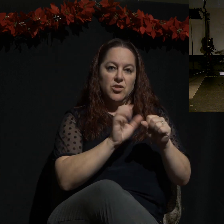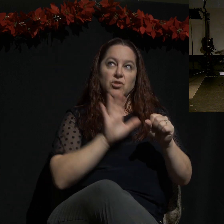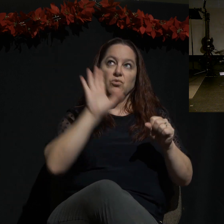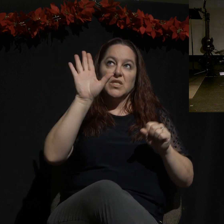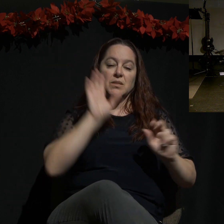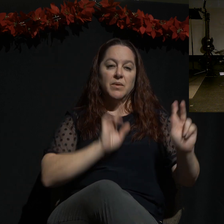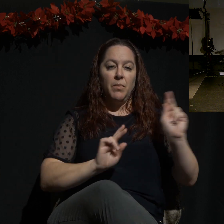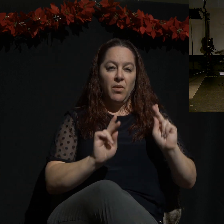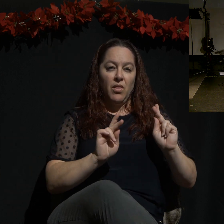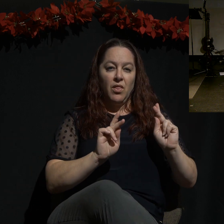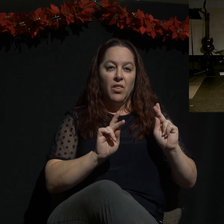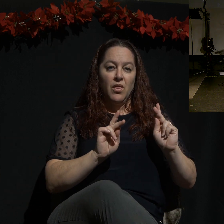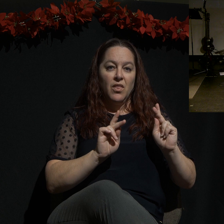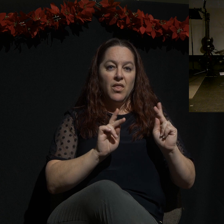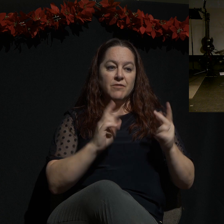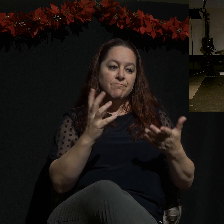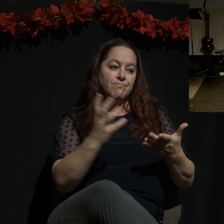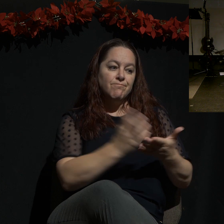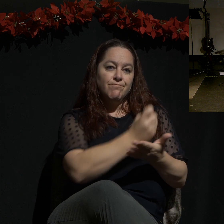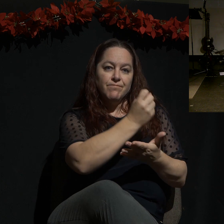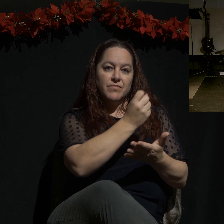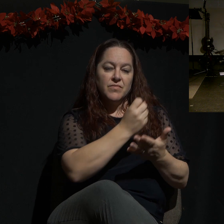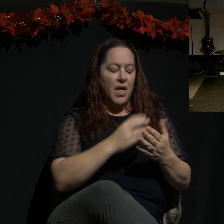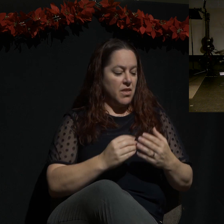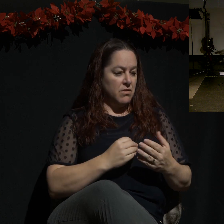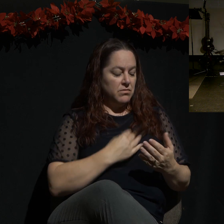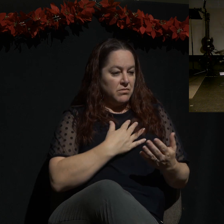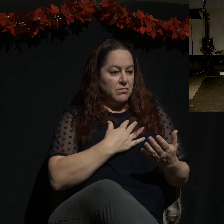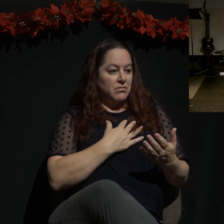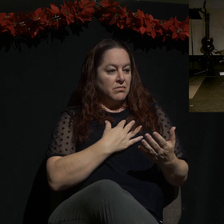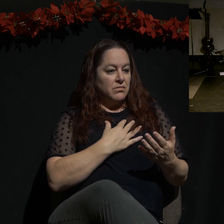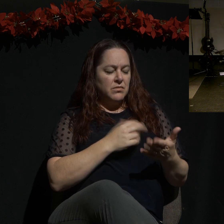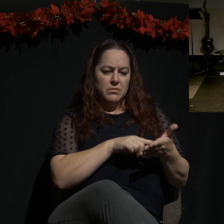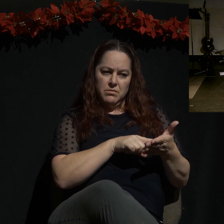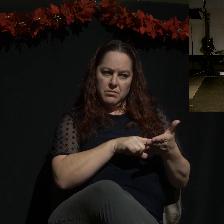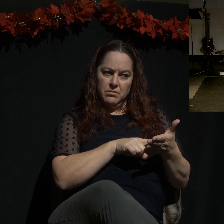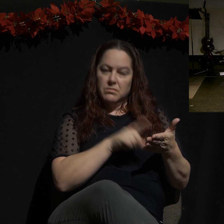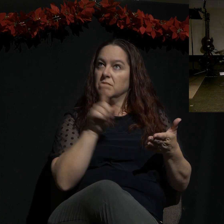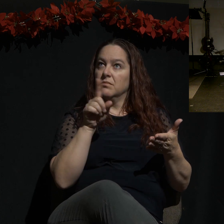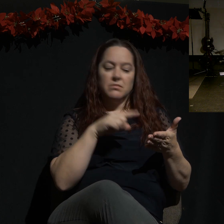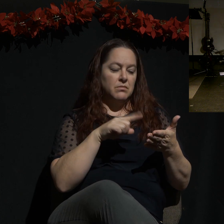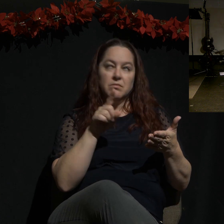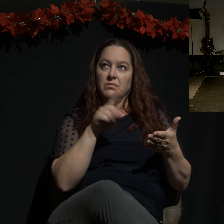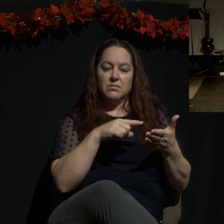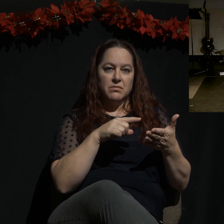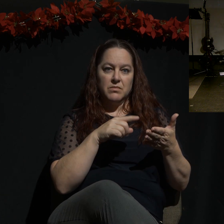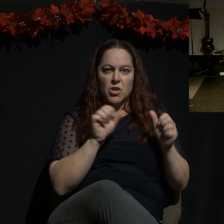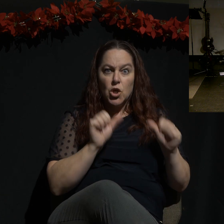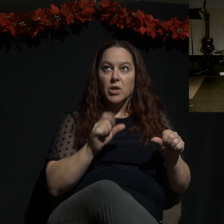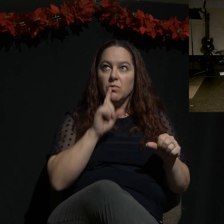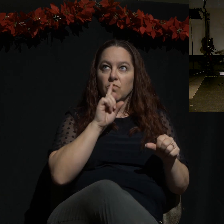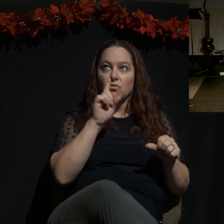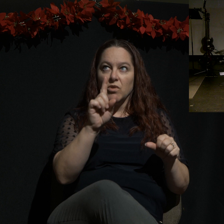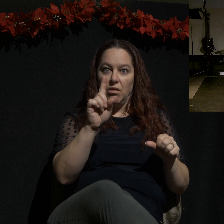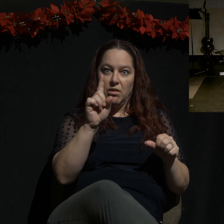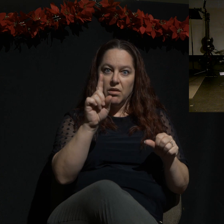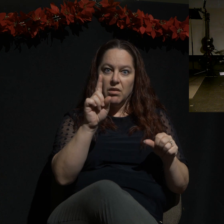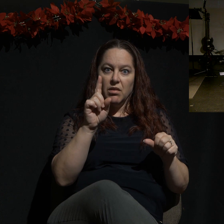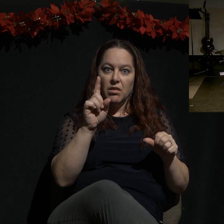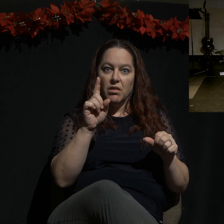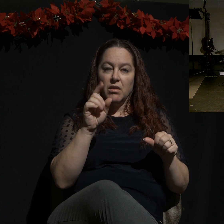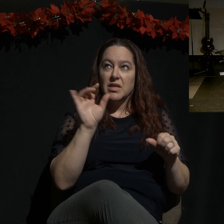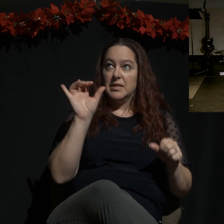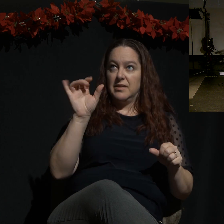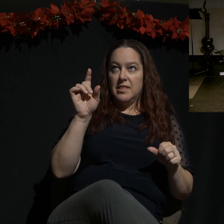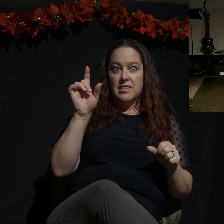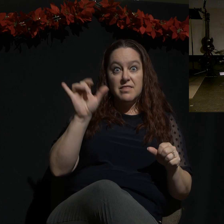people. And this sparks something in them. They're like, could this be real? This